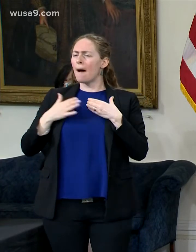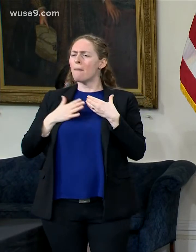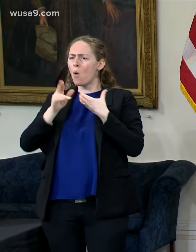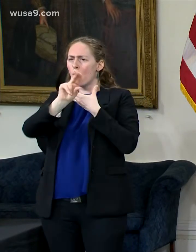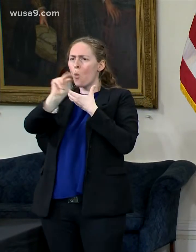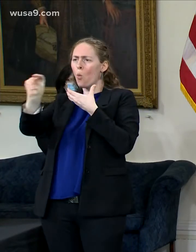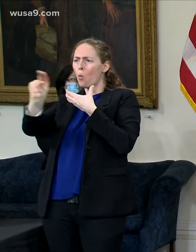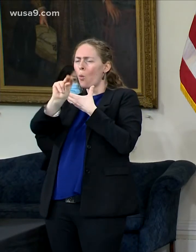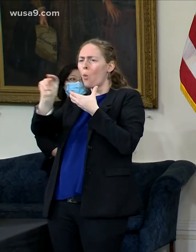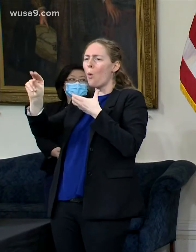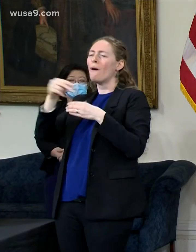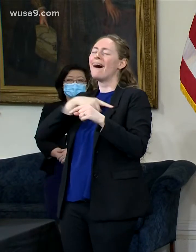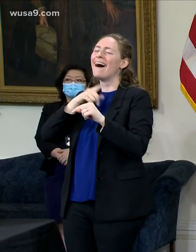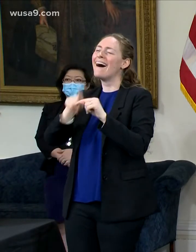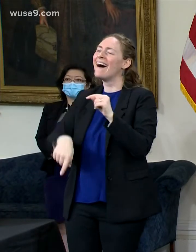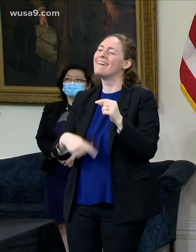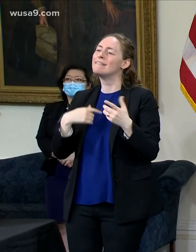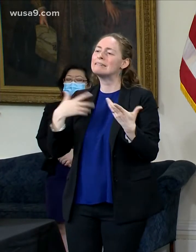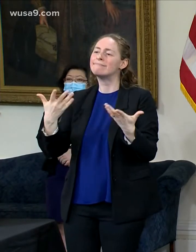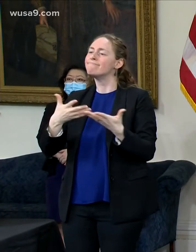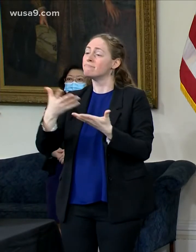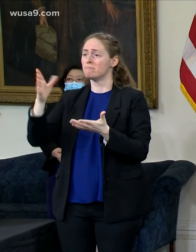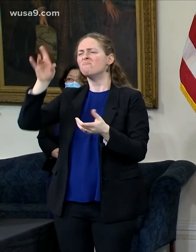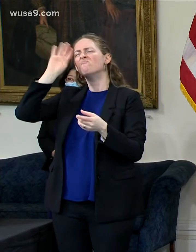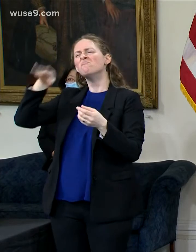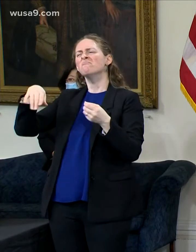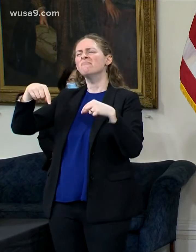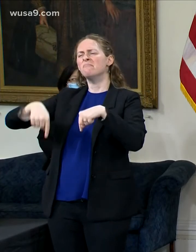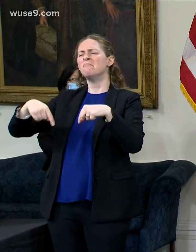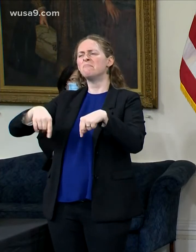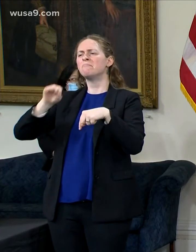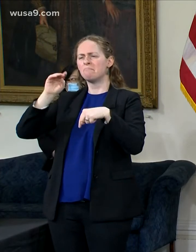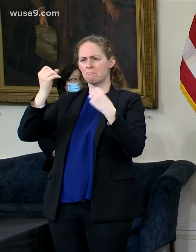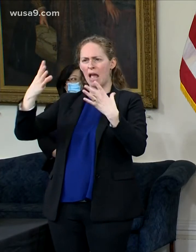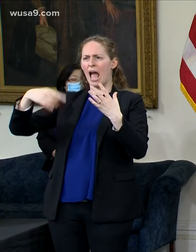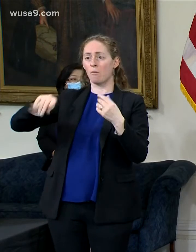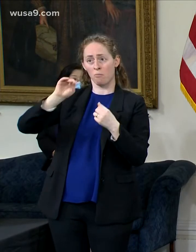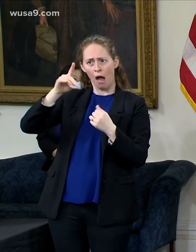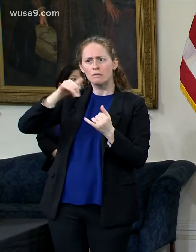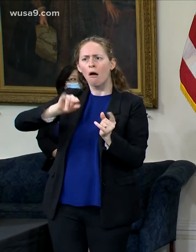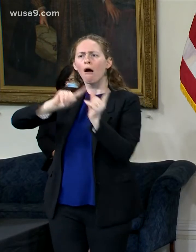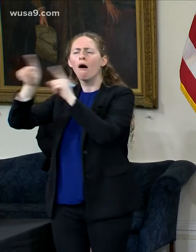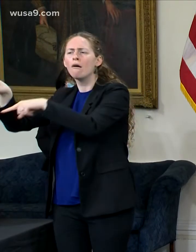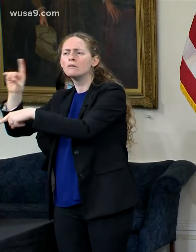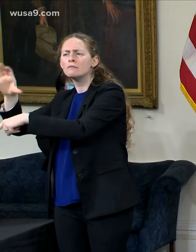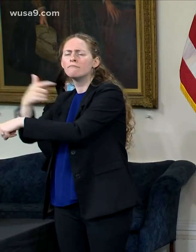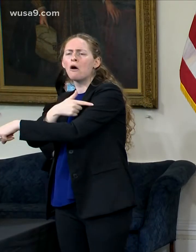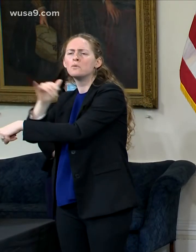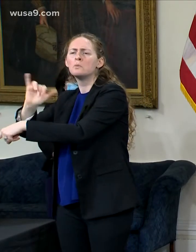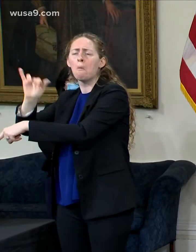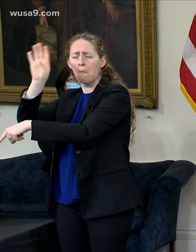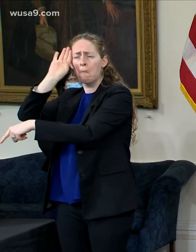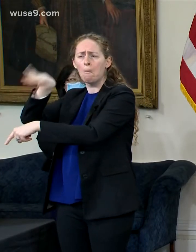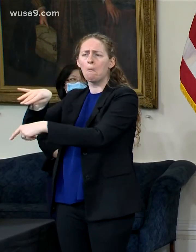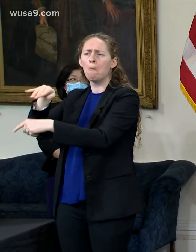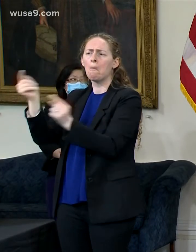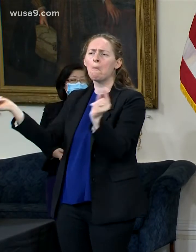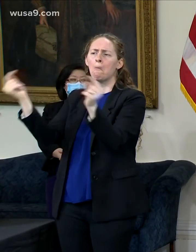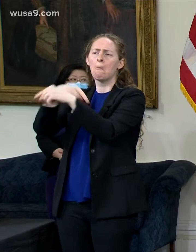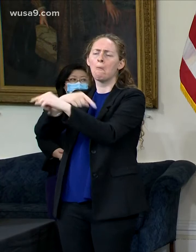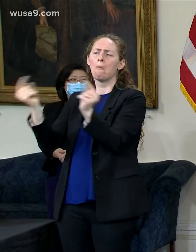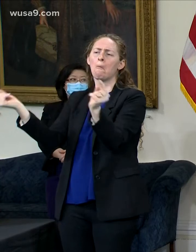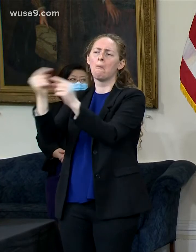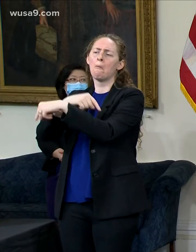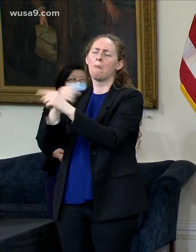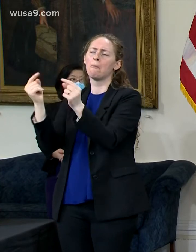number. But we're getting Marylanders vaccinated in D.C. and Virginia as well. So 99% of our vaccines are going to Marylanders, but